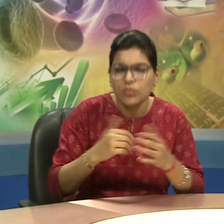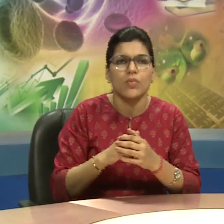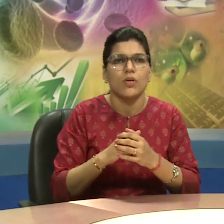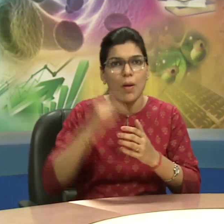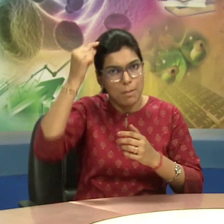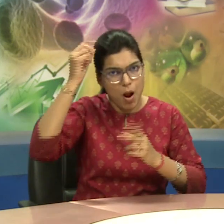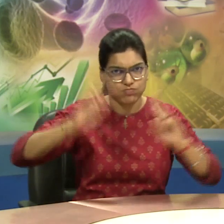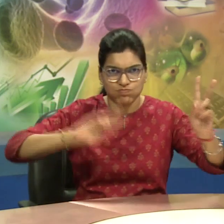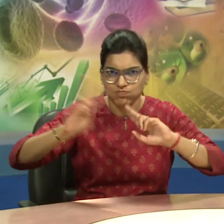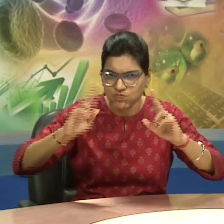benefits,